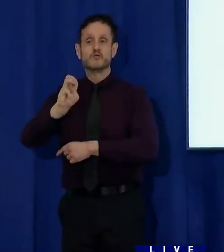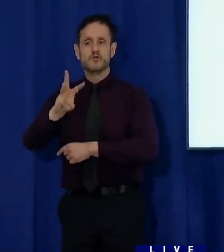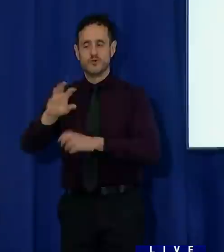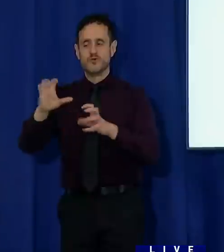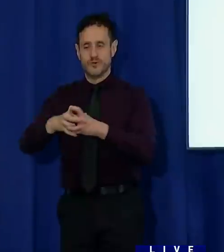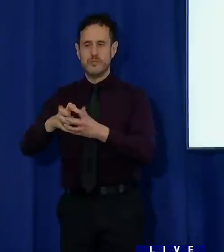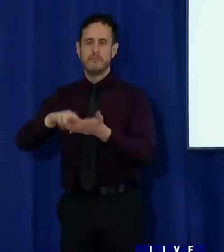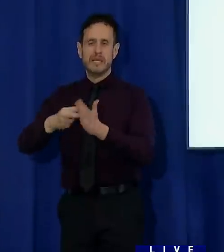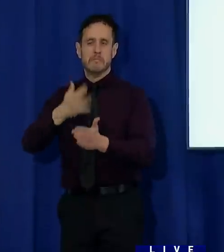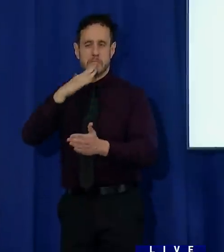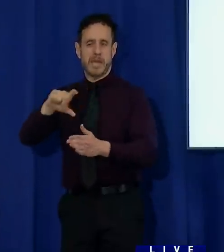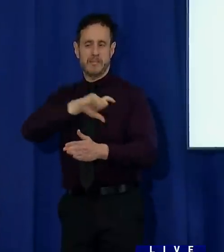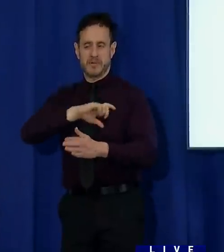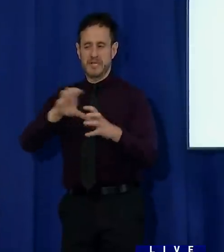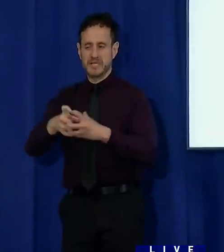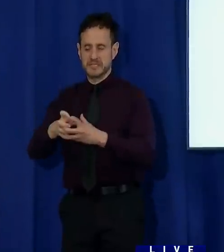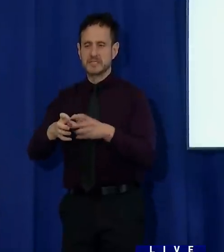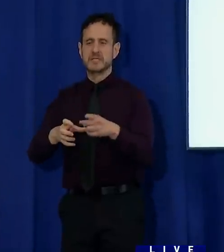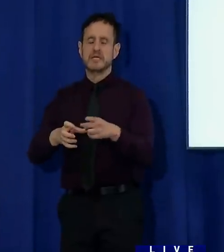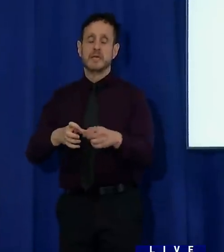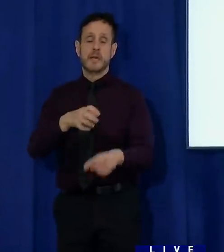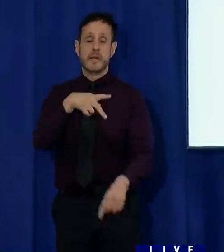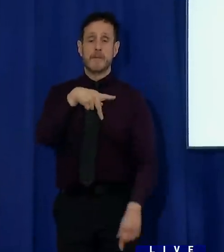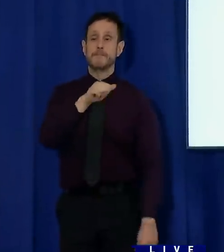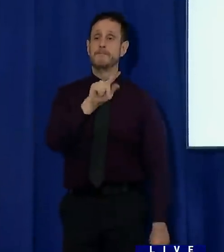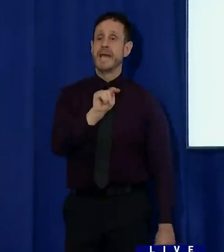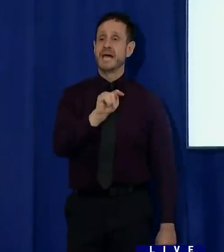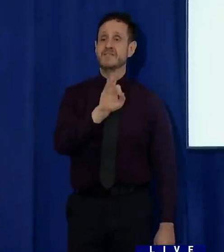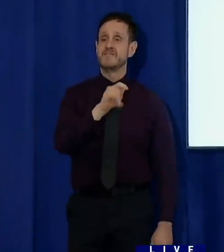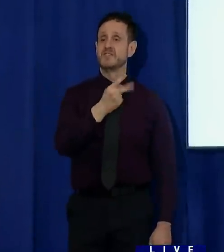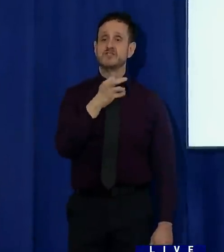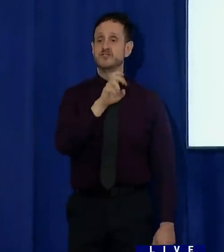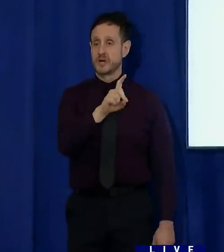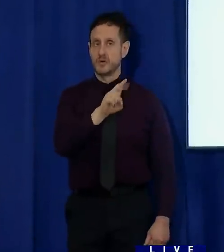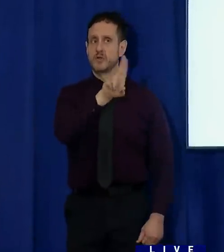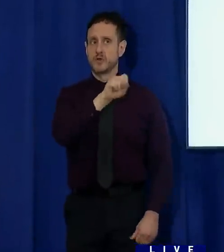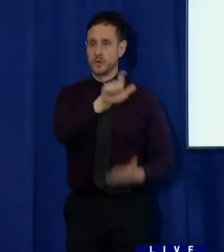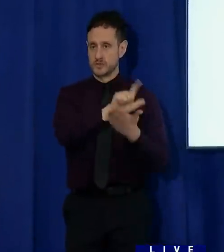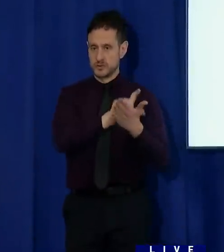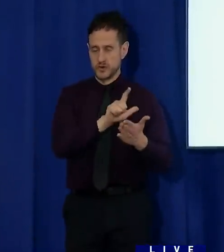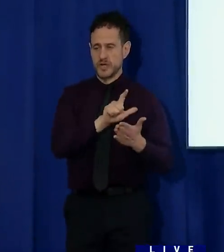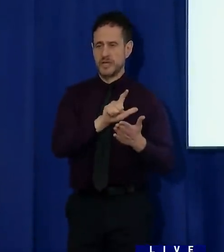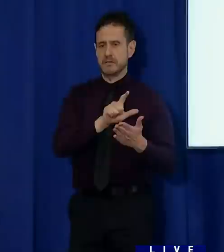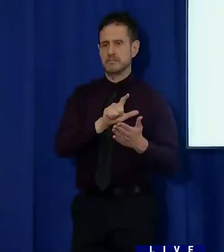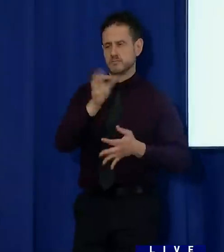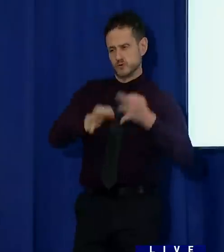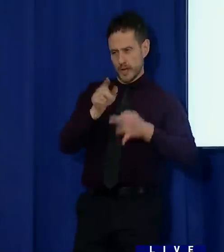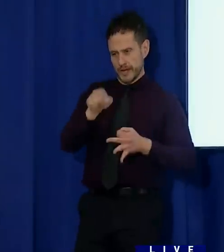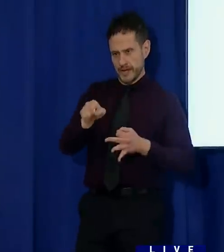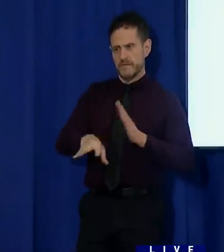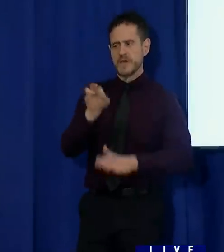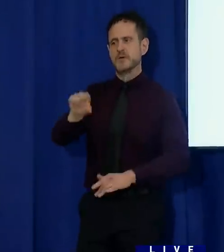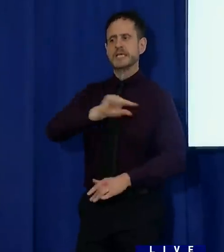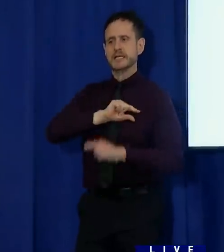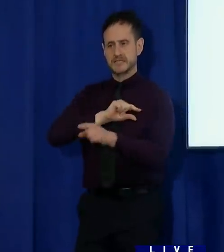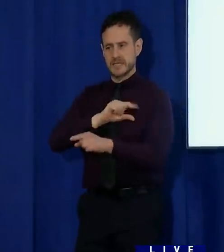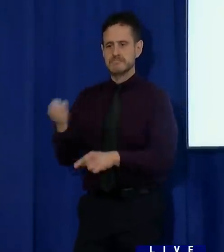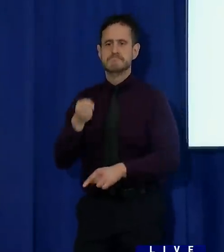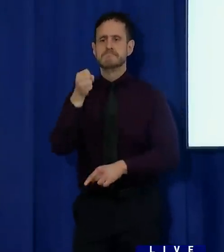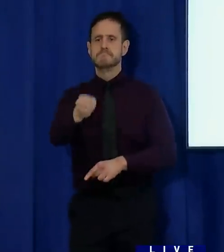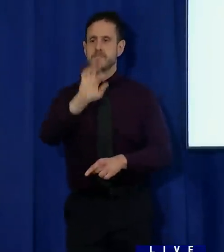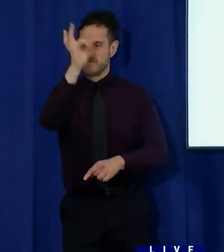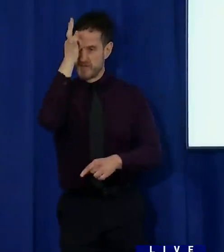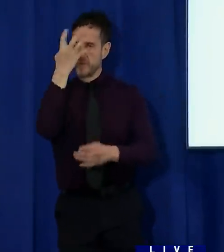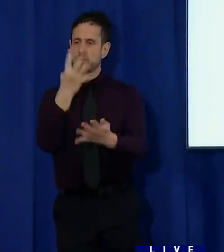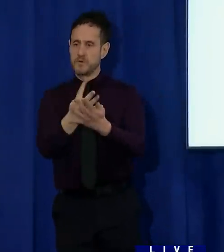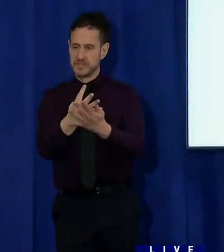guilty by Pat Fitzgerald's U.S. Attorney's Office and went to federal prison. He got out of prison, and he lived